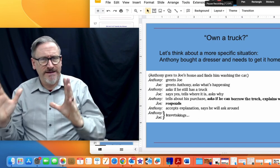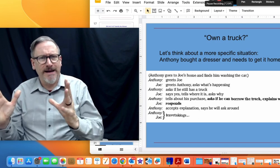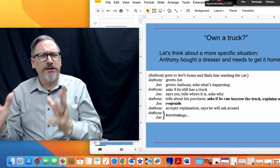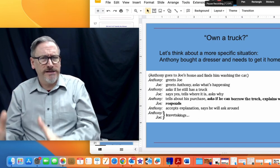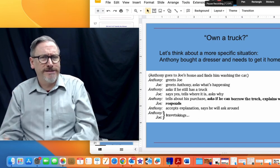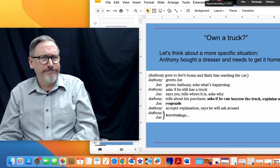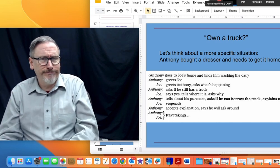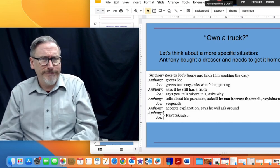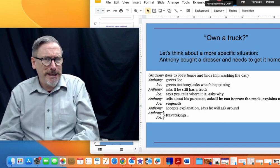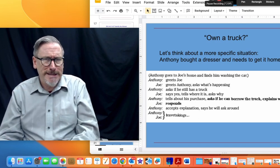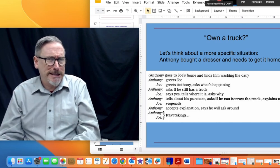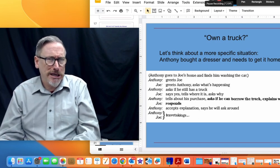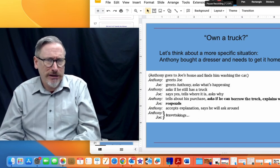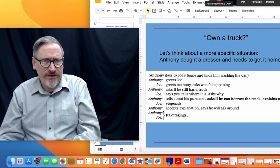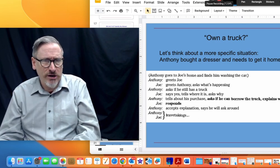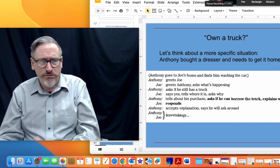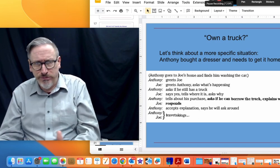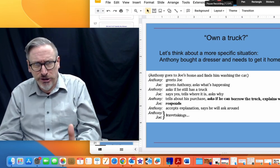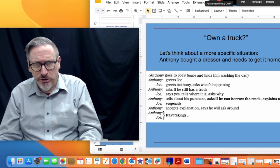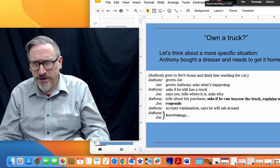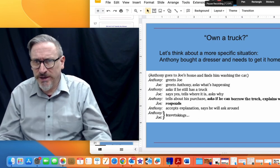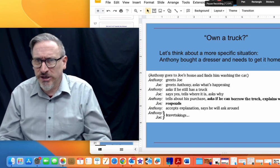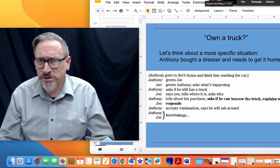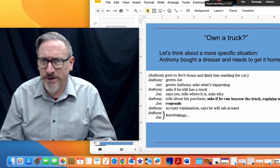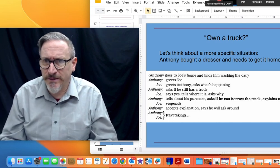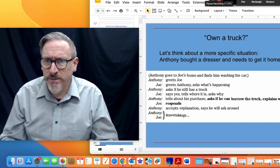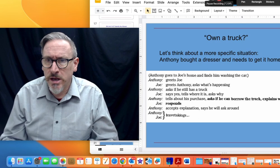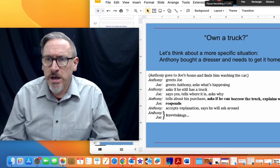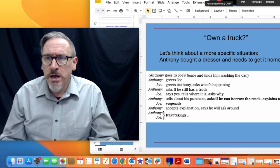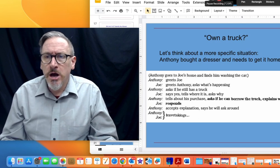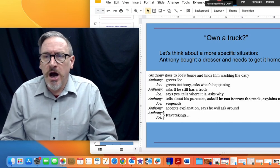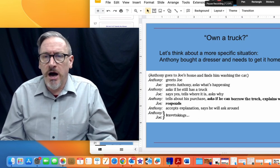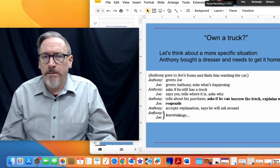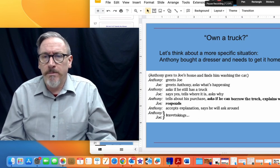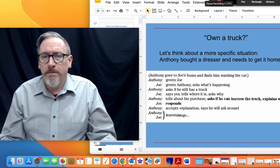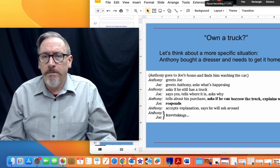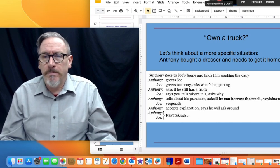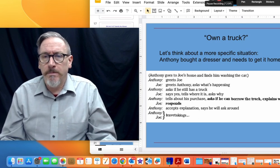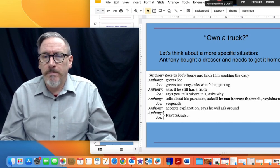the dialogue is intact on the video. You don't need me to explain it.